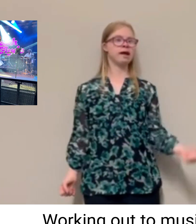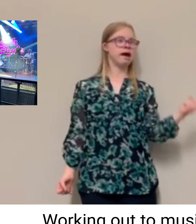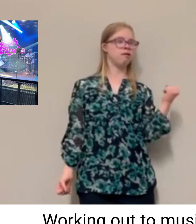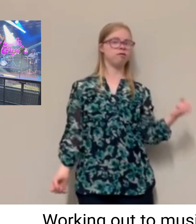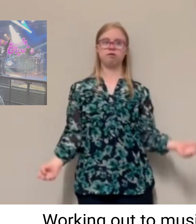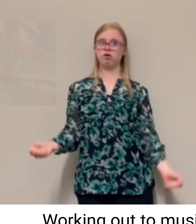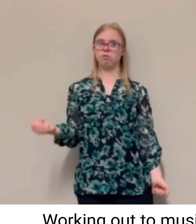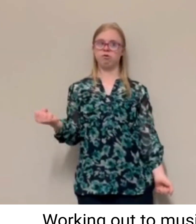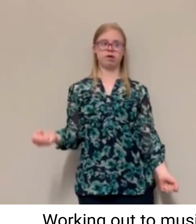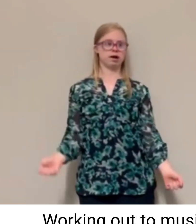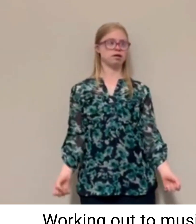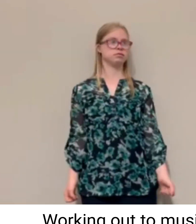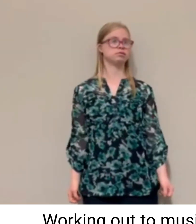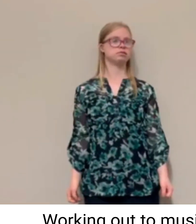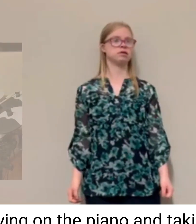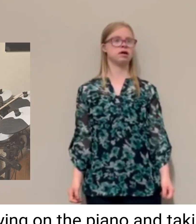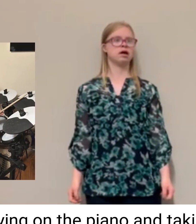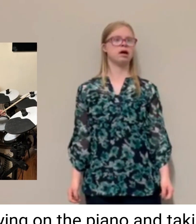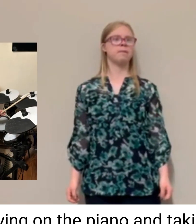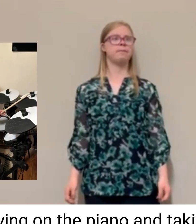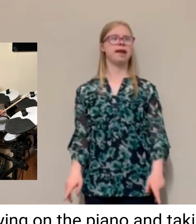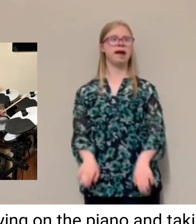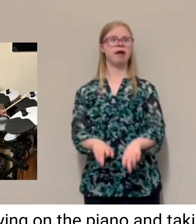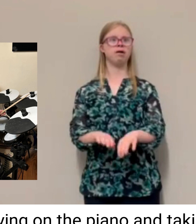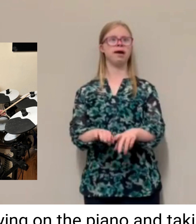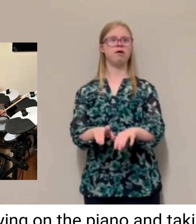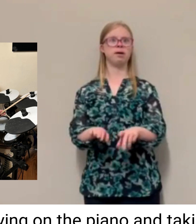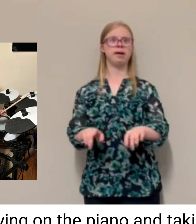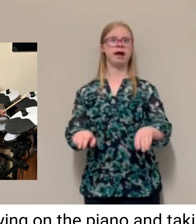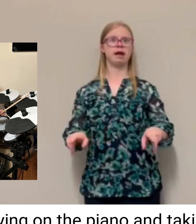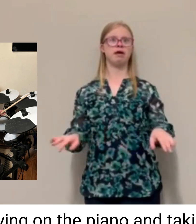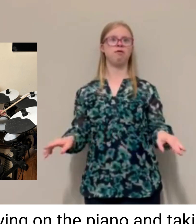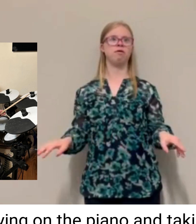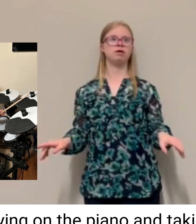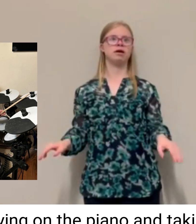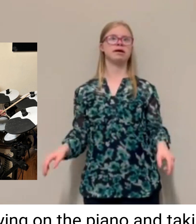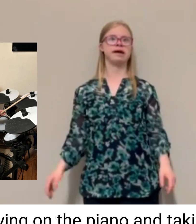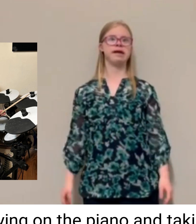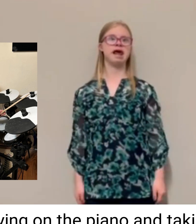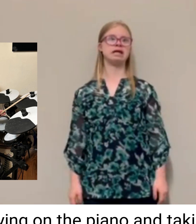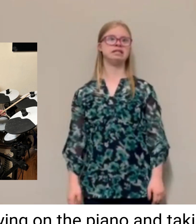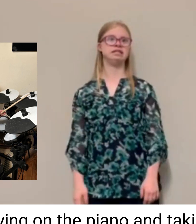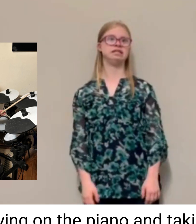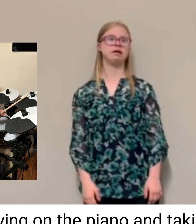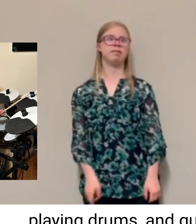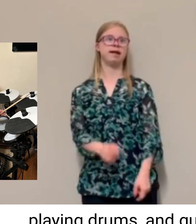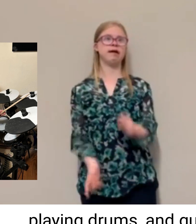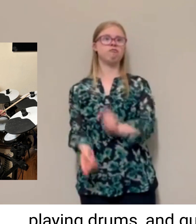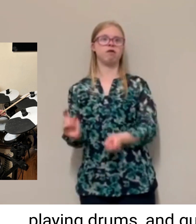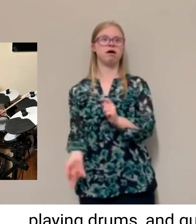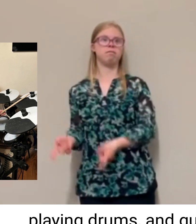out to music, playing on the panel, kicking lessons, playing drums,